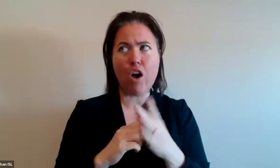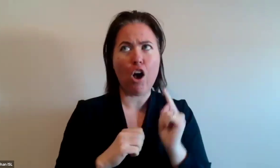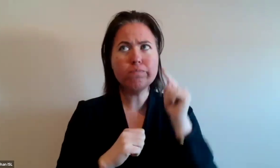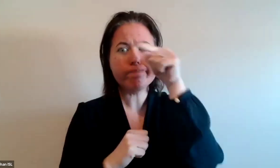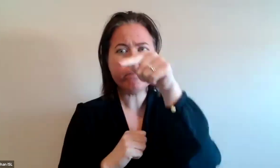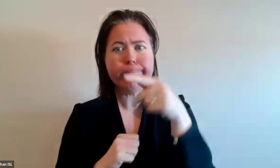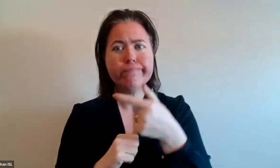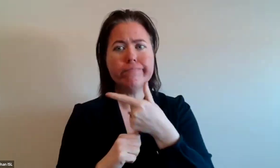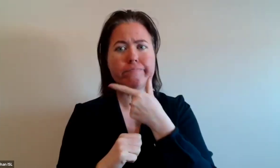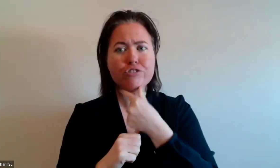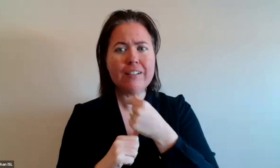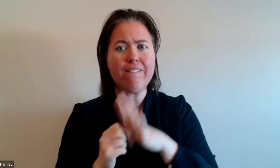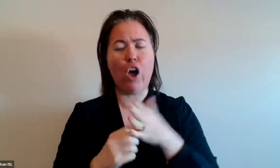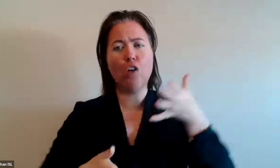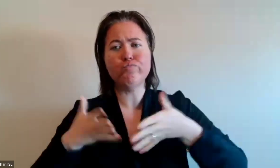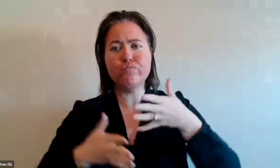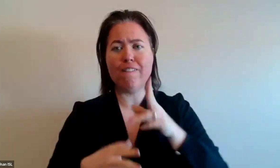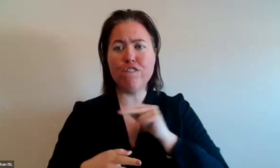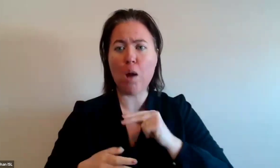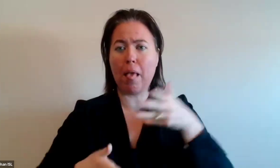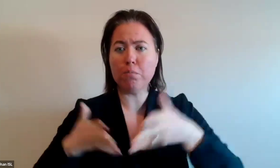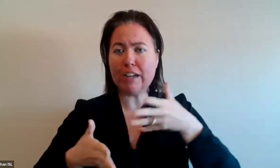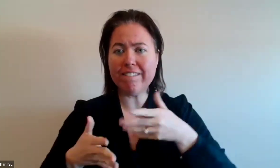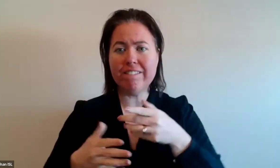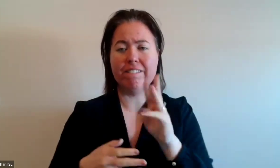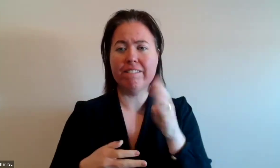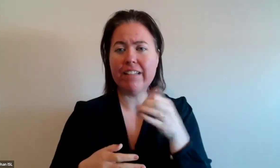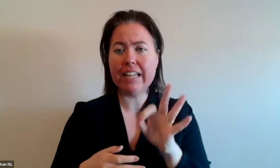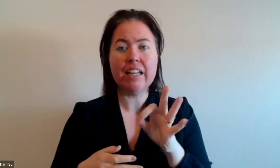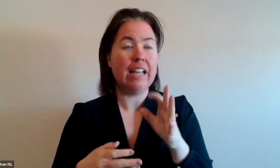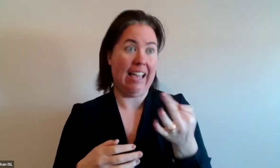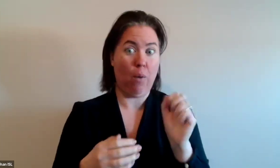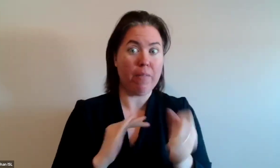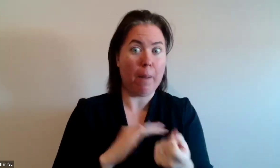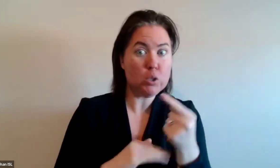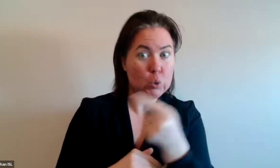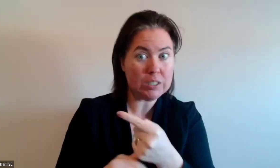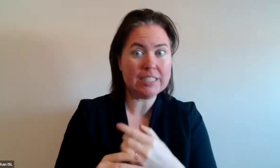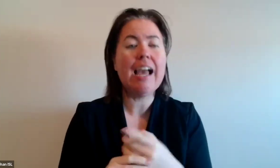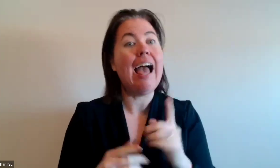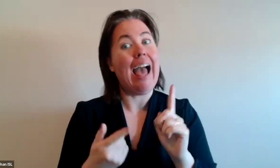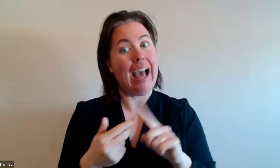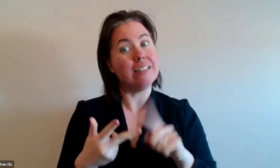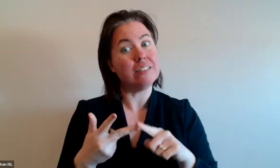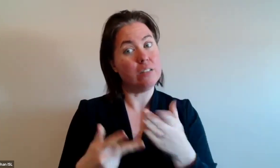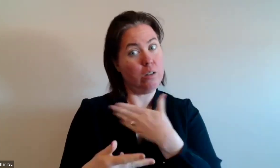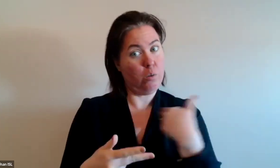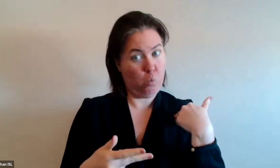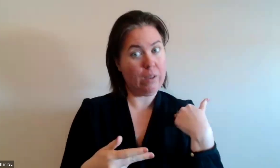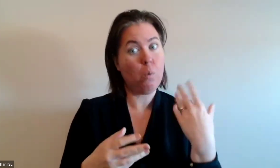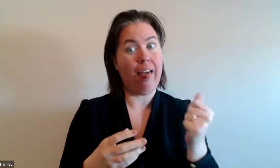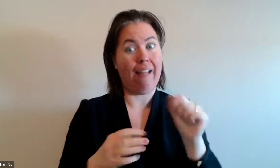to give a verbal briefing to the committee. And I suppose importantly for us as well, we will write our own report as the